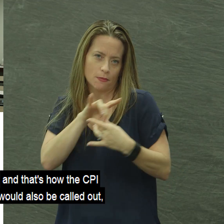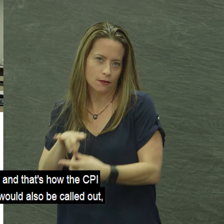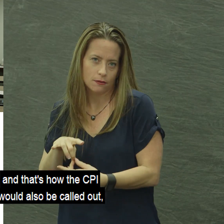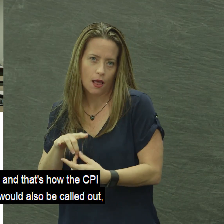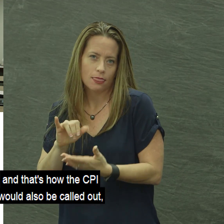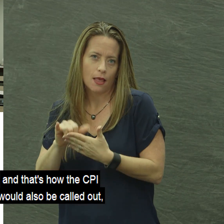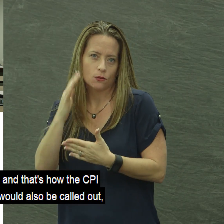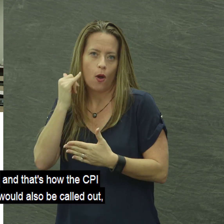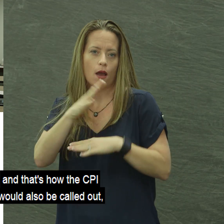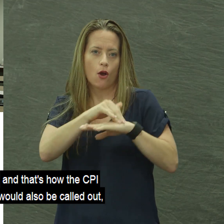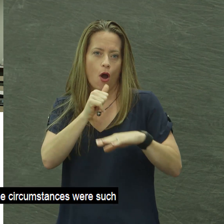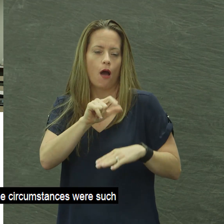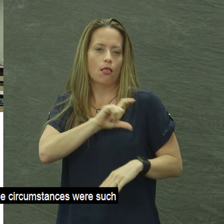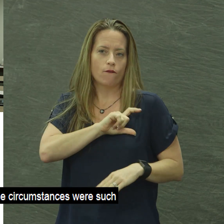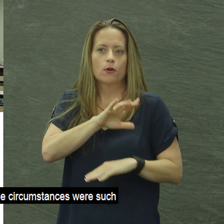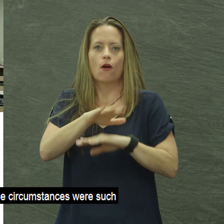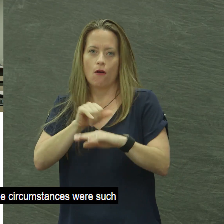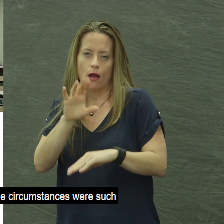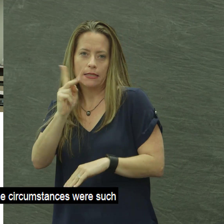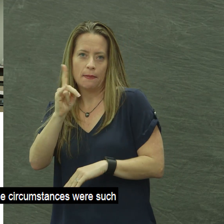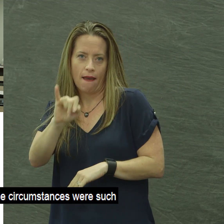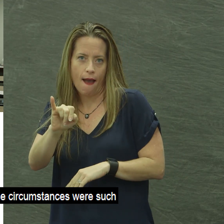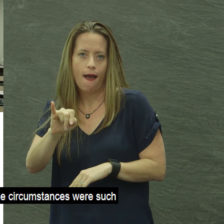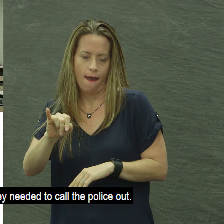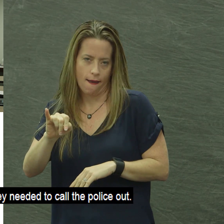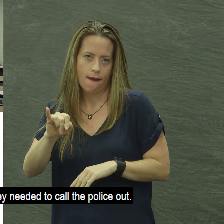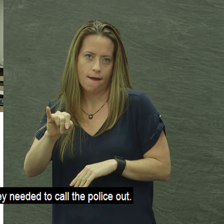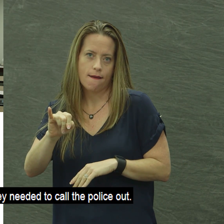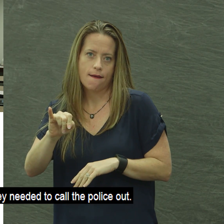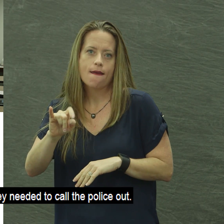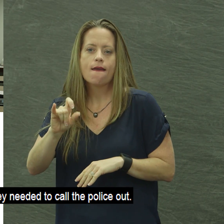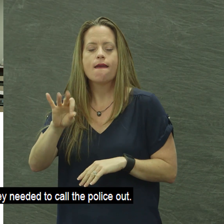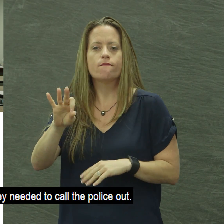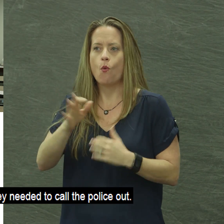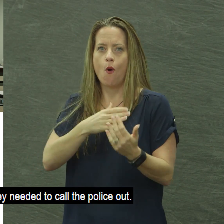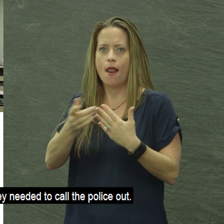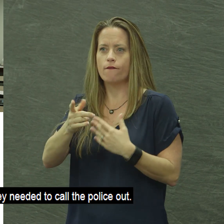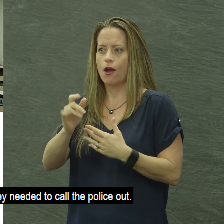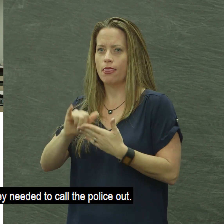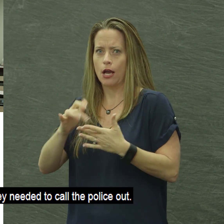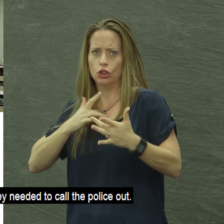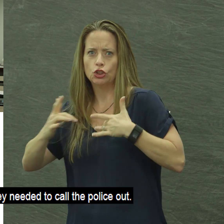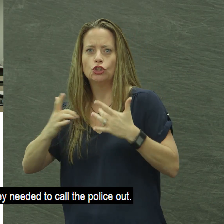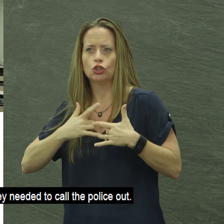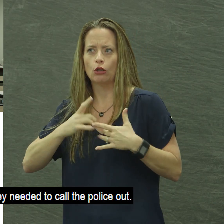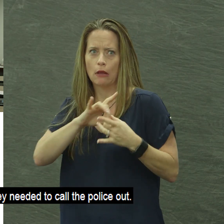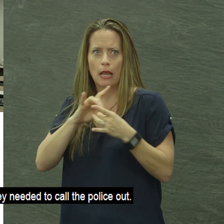CPI would also be called out if the circumstances were such that they needed to call the police out.